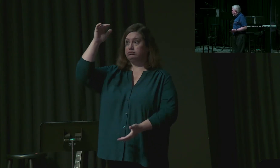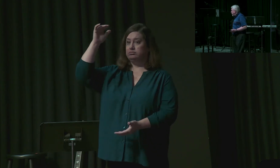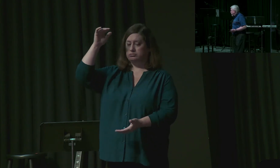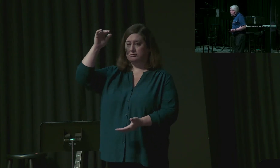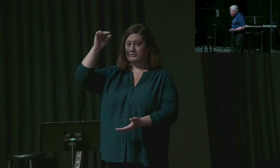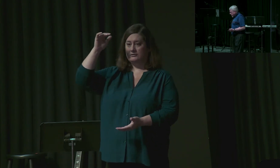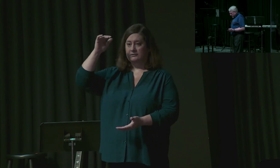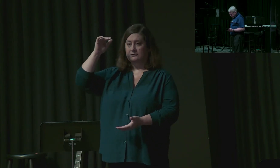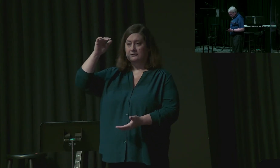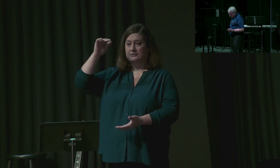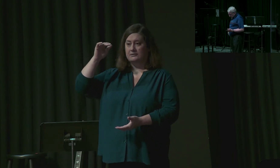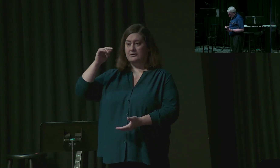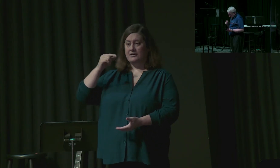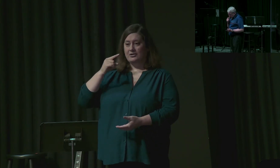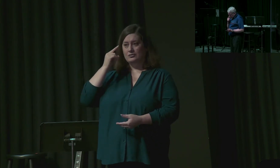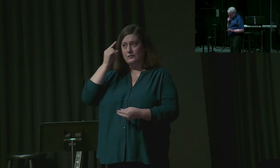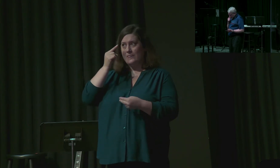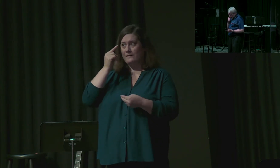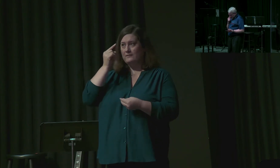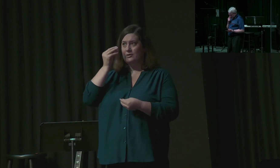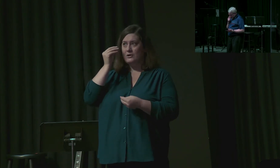vain regret.